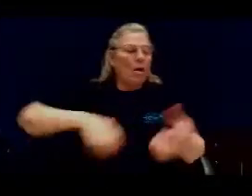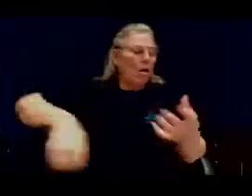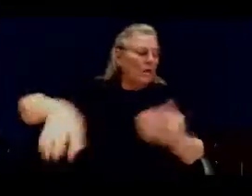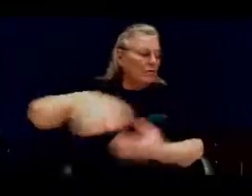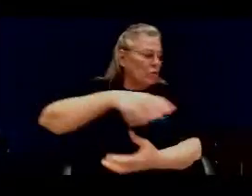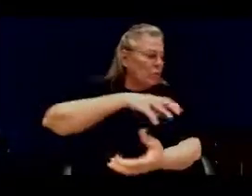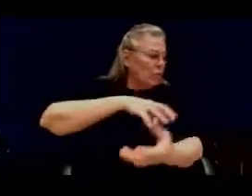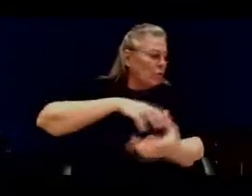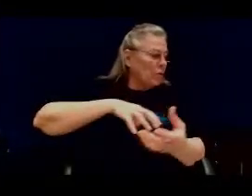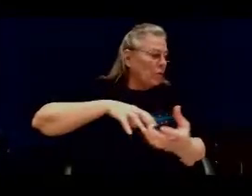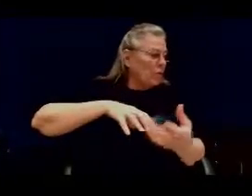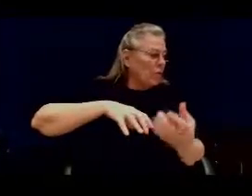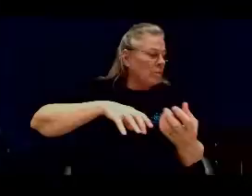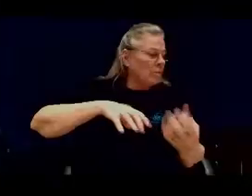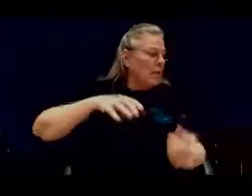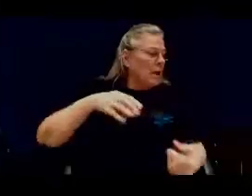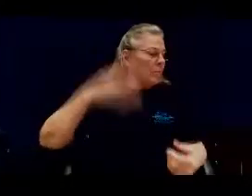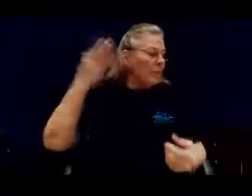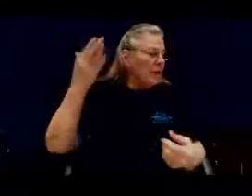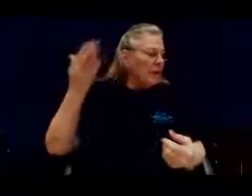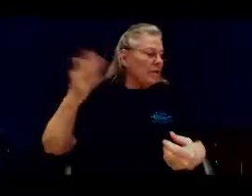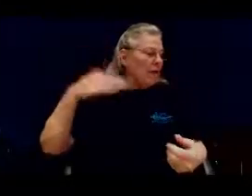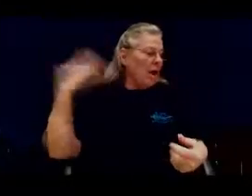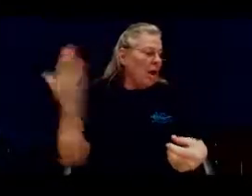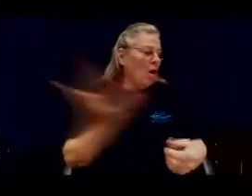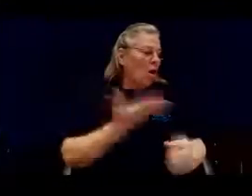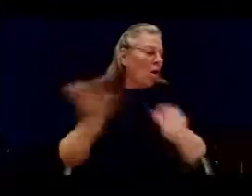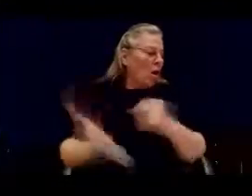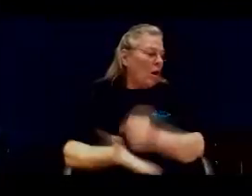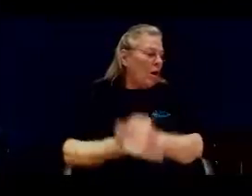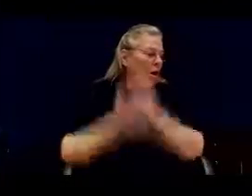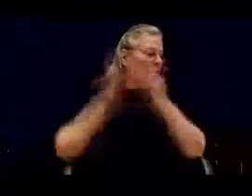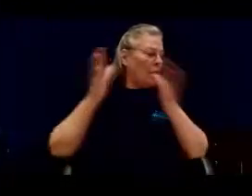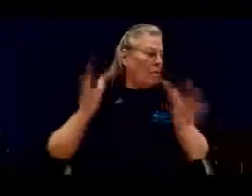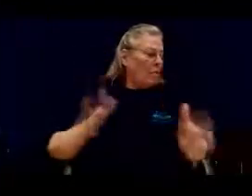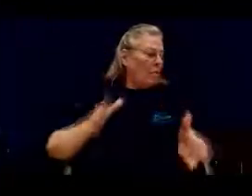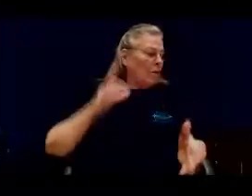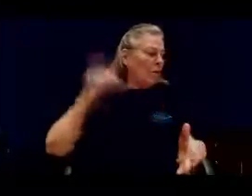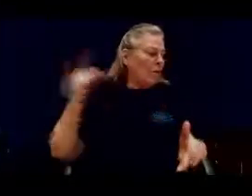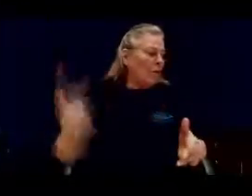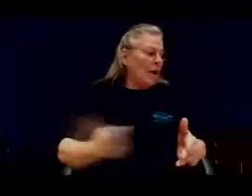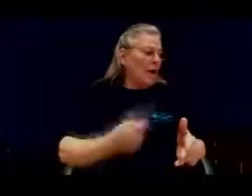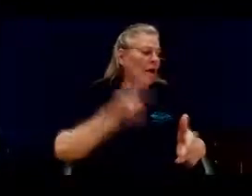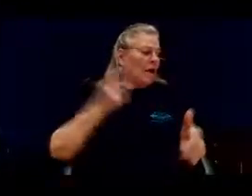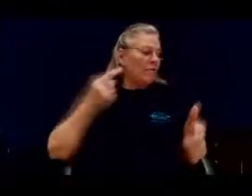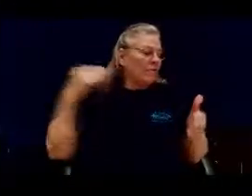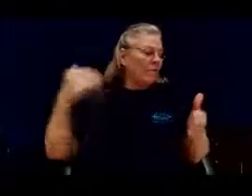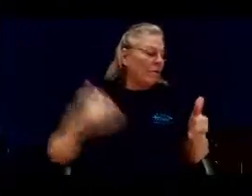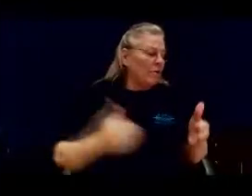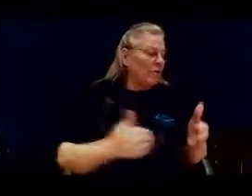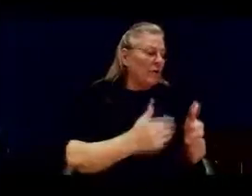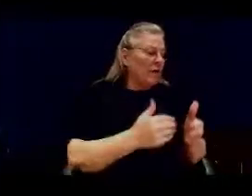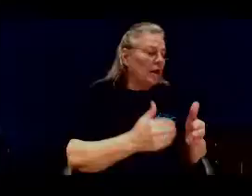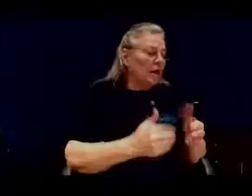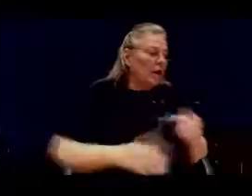of storms. Be thou our helper ever near,